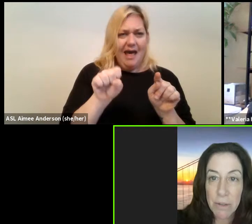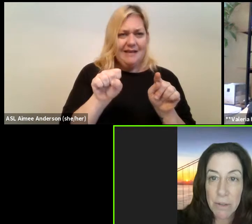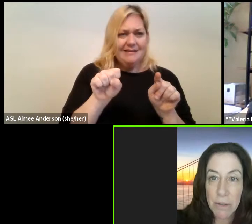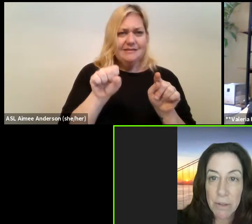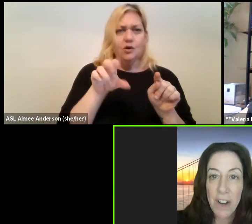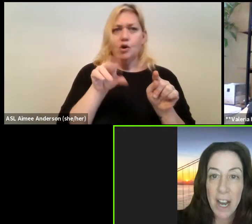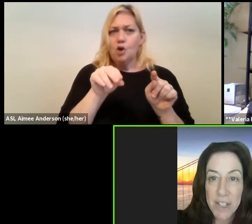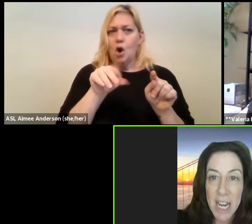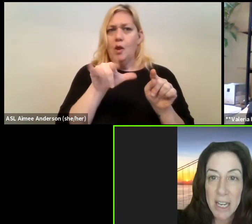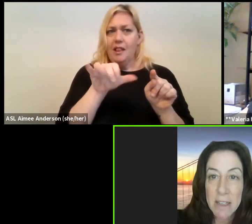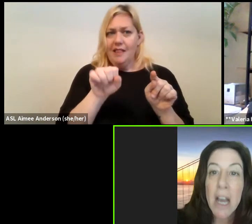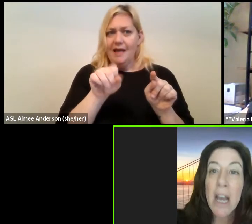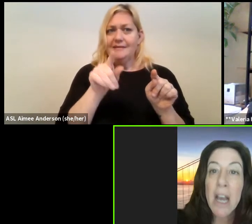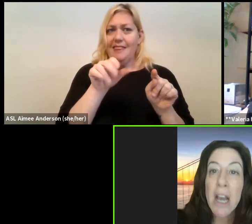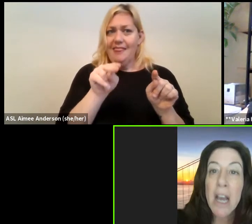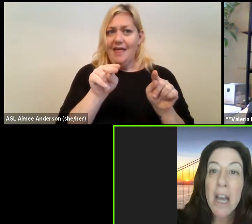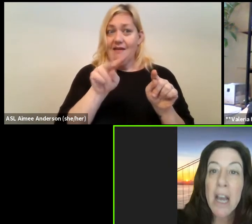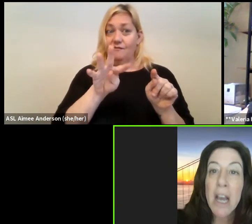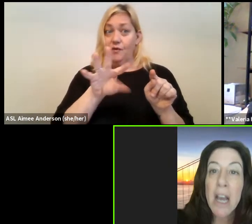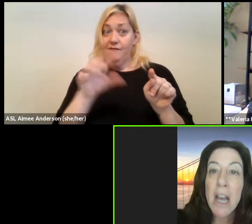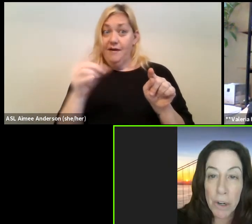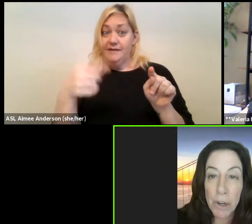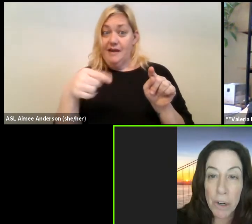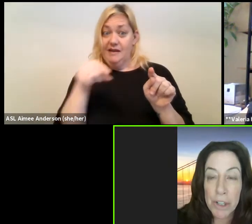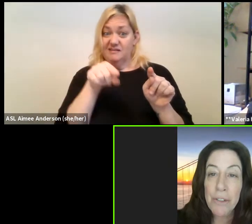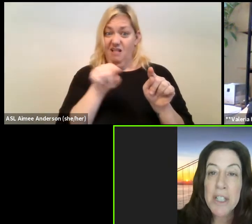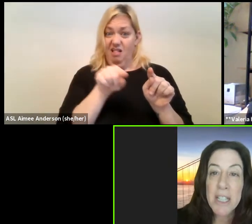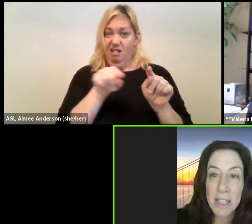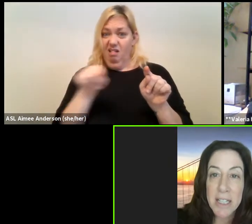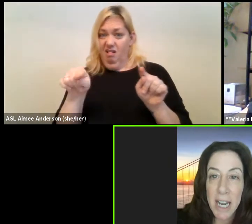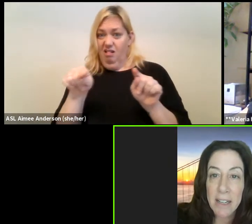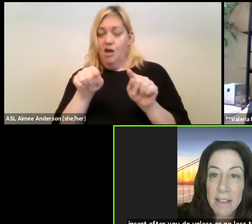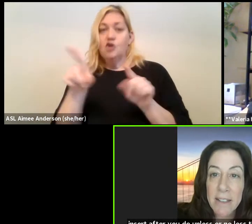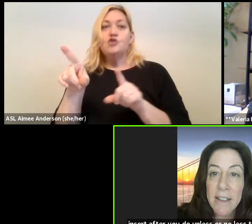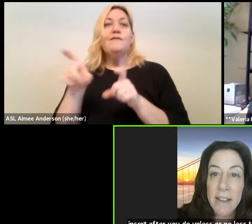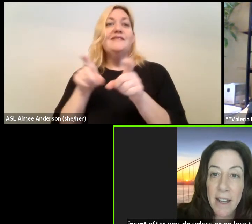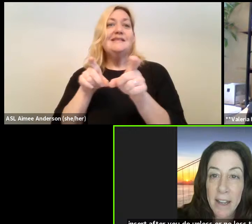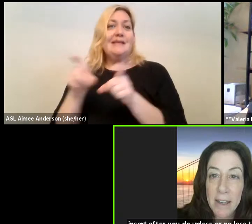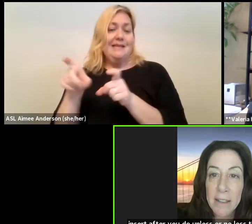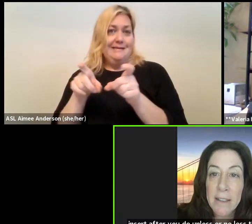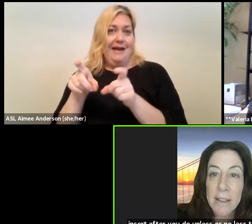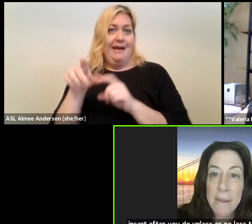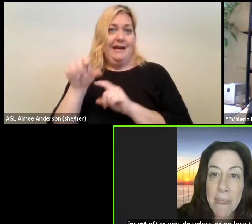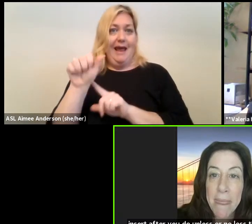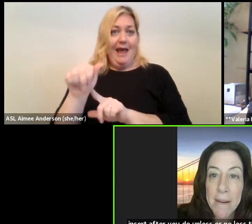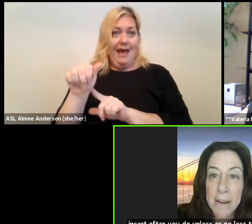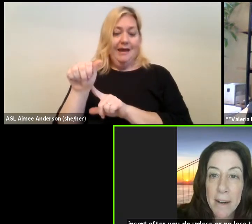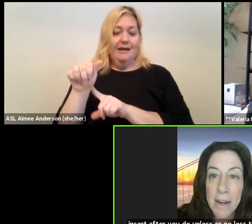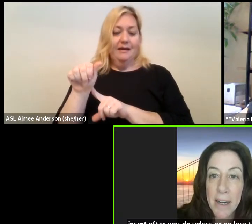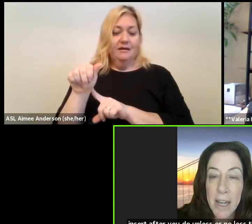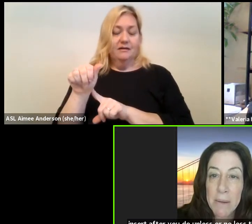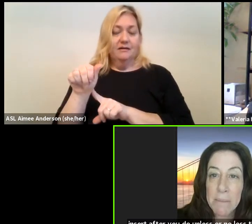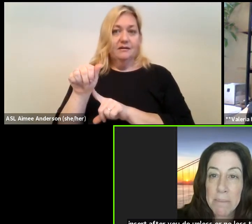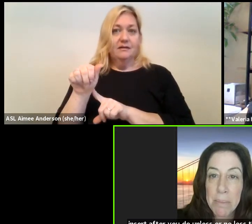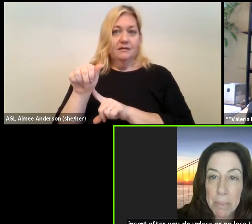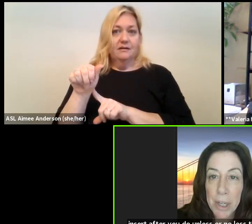less than do the 45 days in order to facilitate a